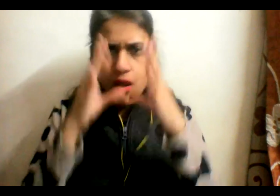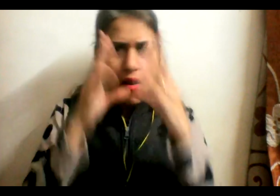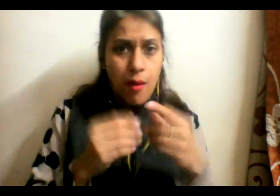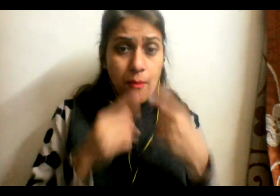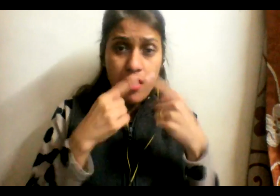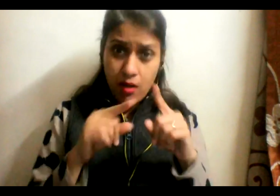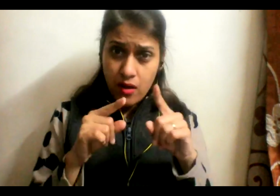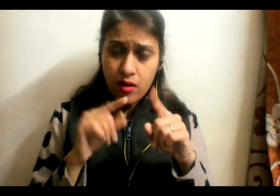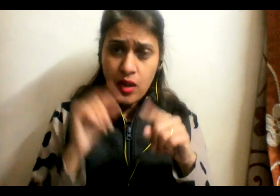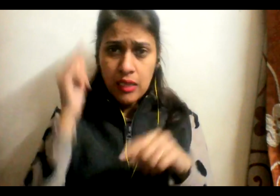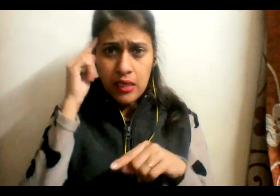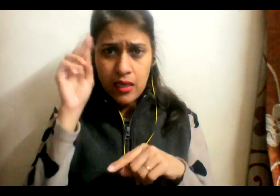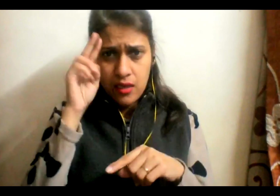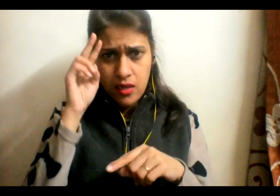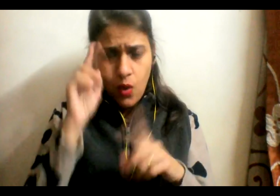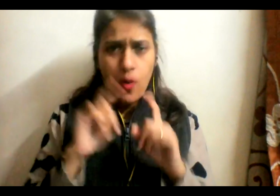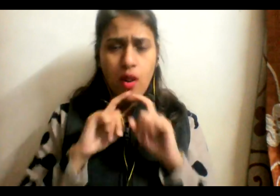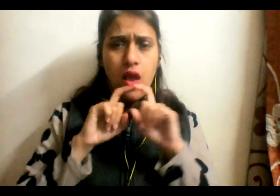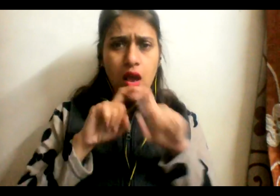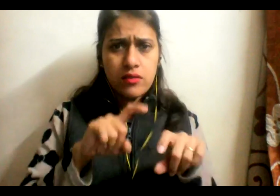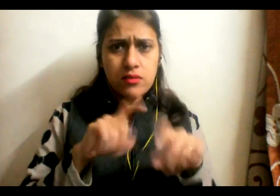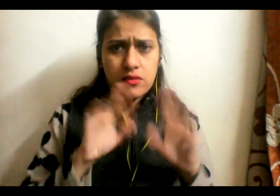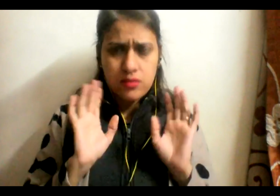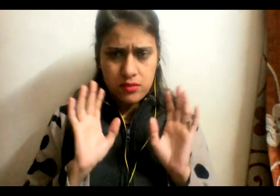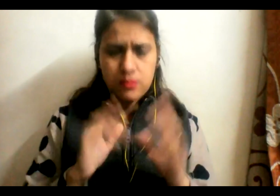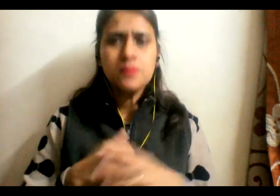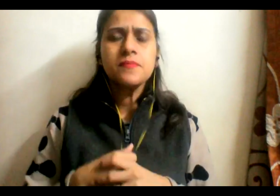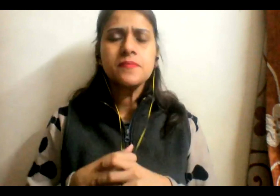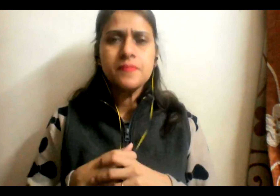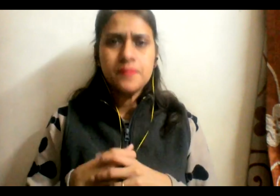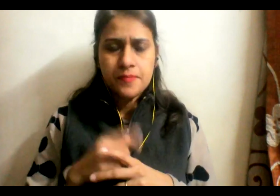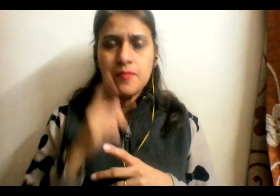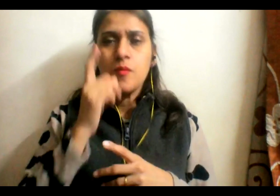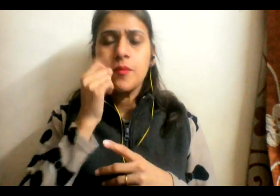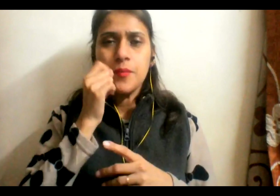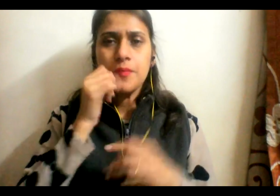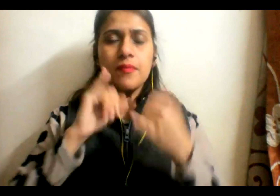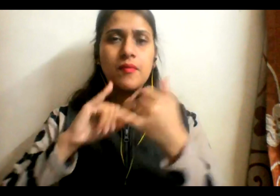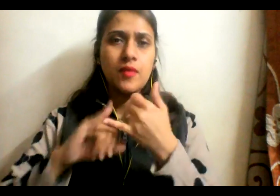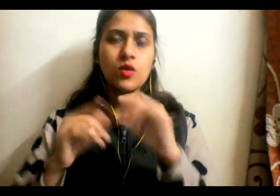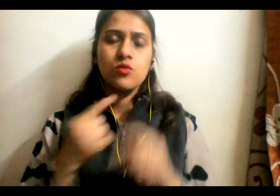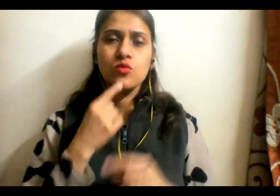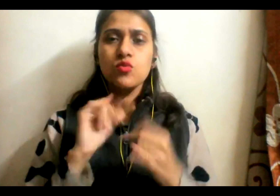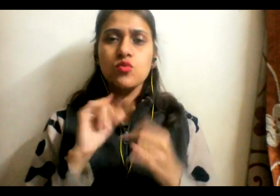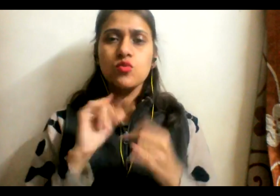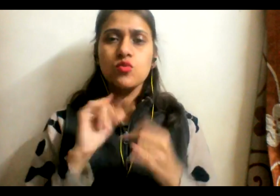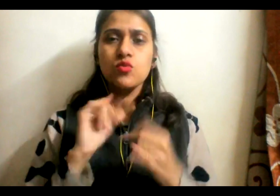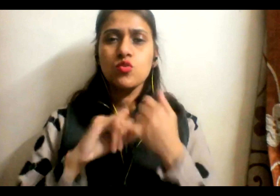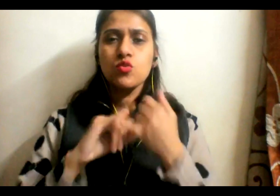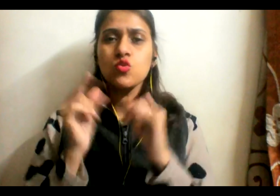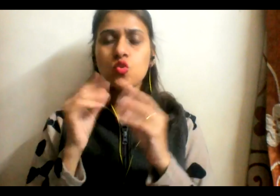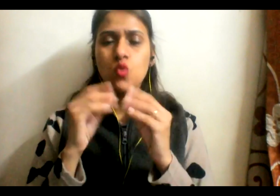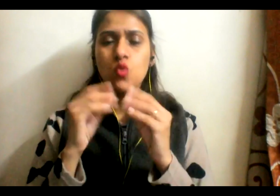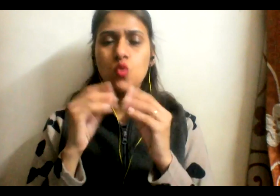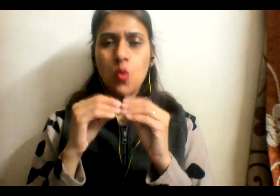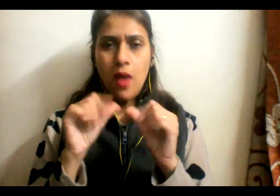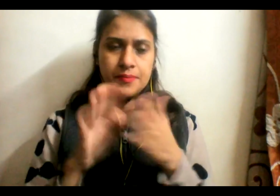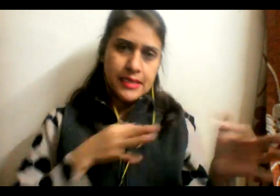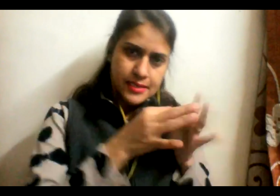Okay. Thank you, Emma, for that question. I think probably I need to clarify that when I say dualism, that